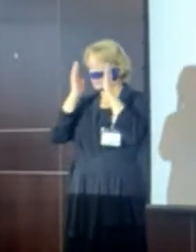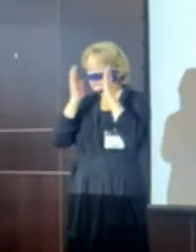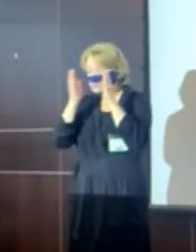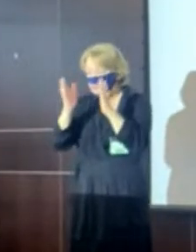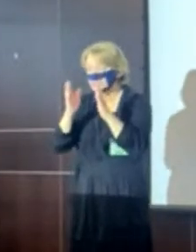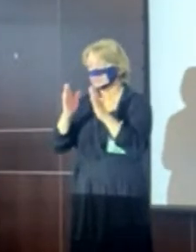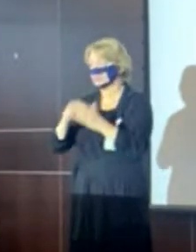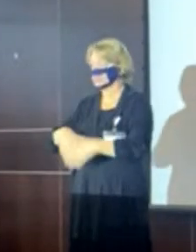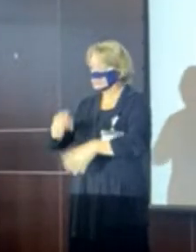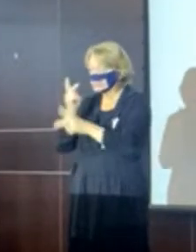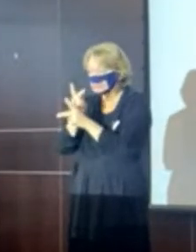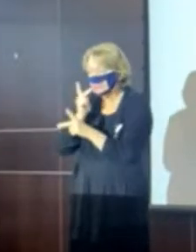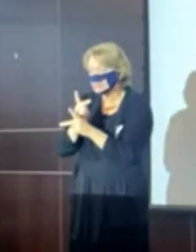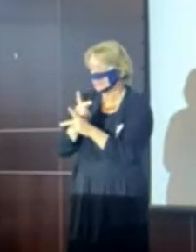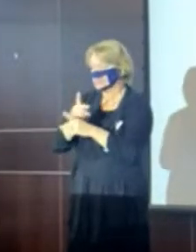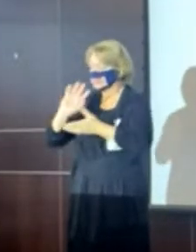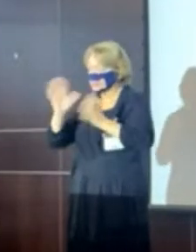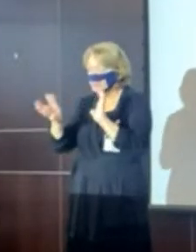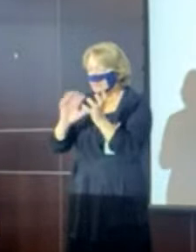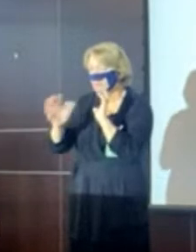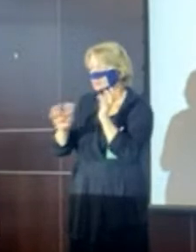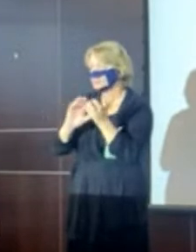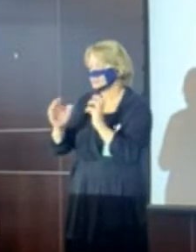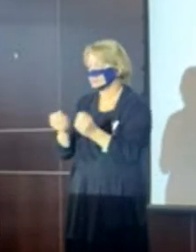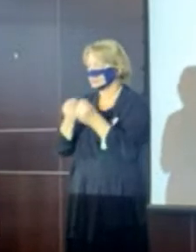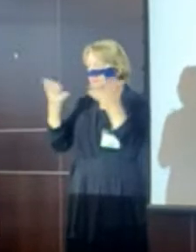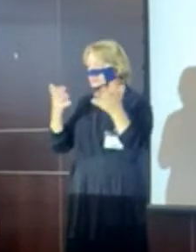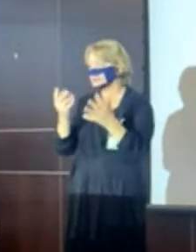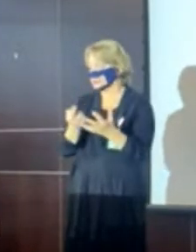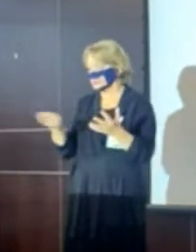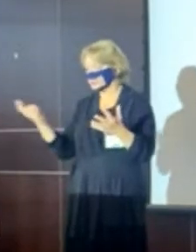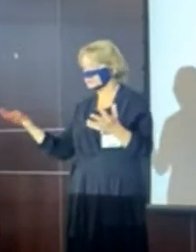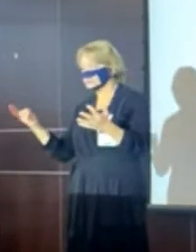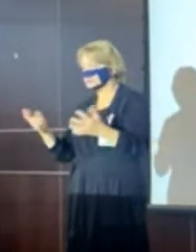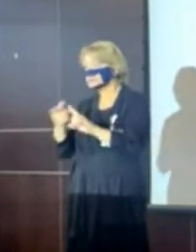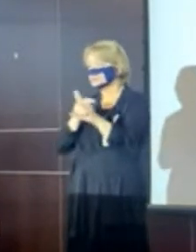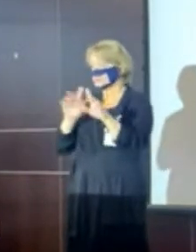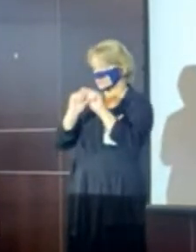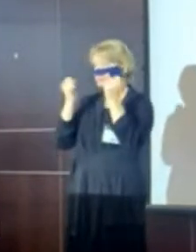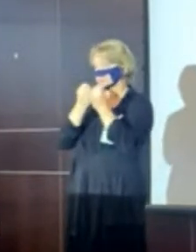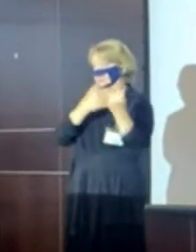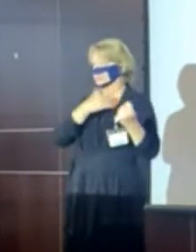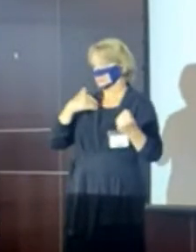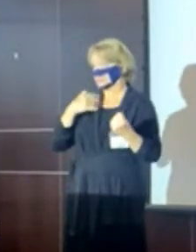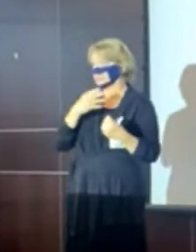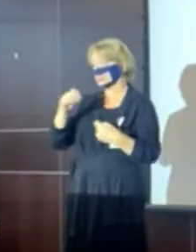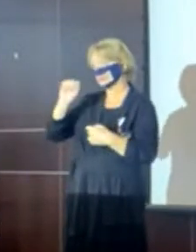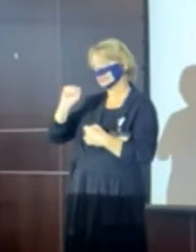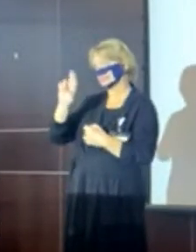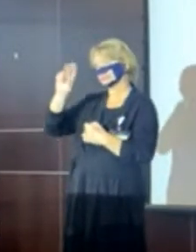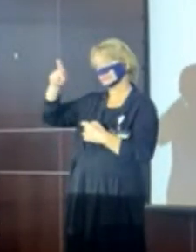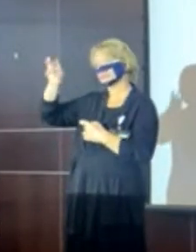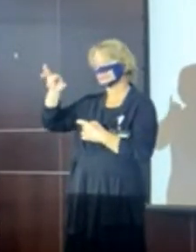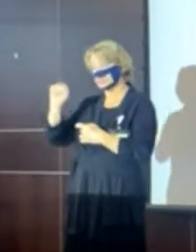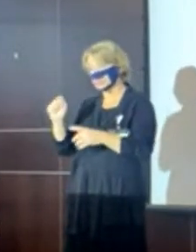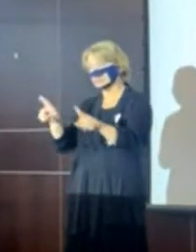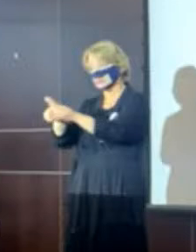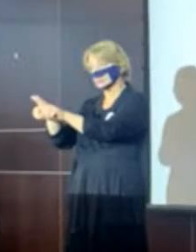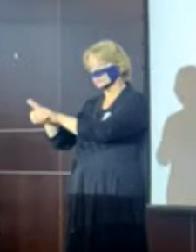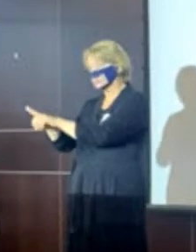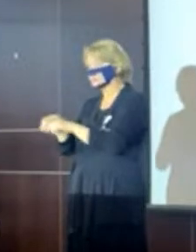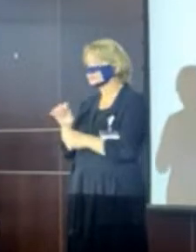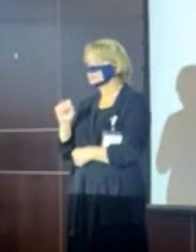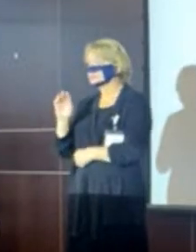monitoring, a lot of resources, not only from our team members, but just from a supply issue as well. So there's continued